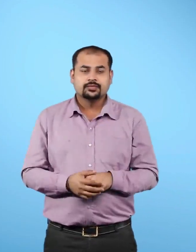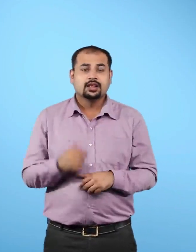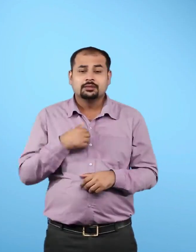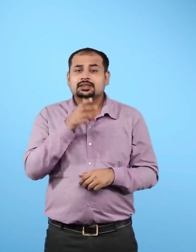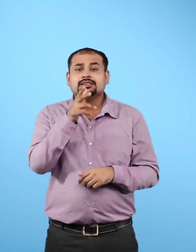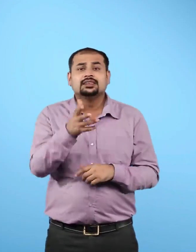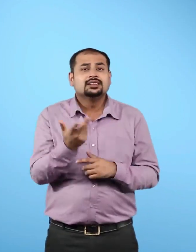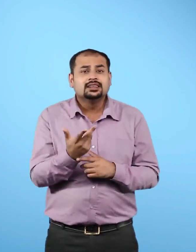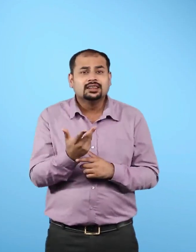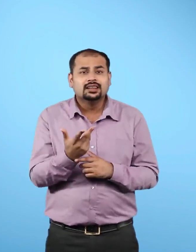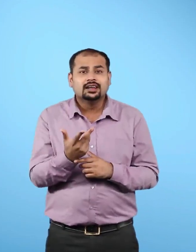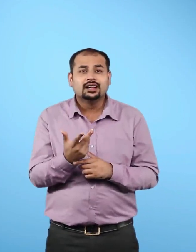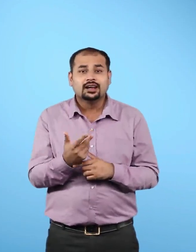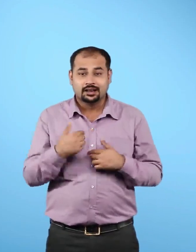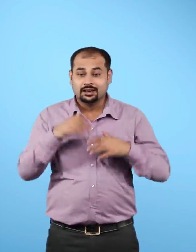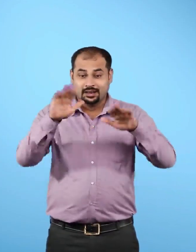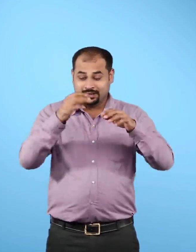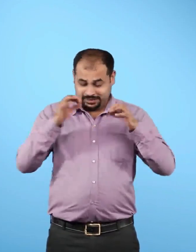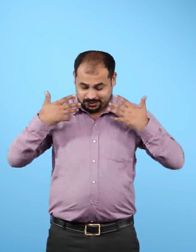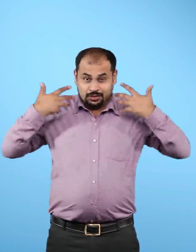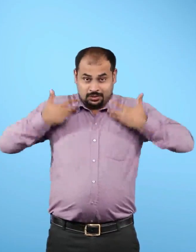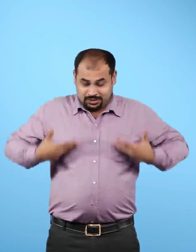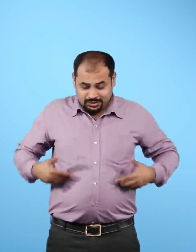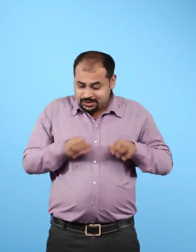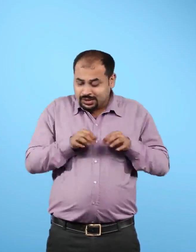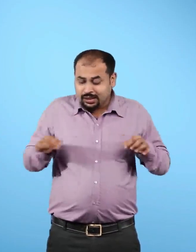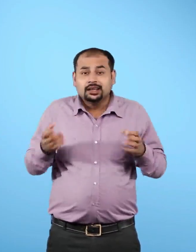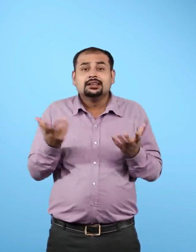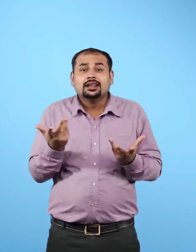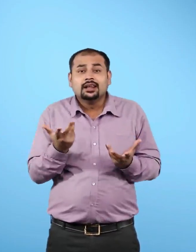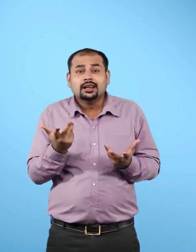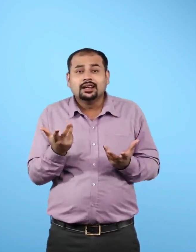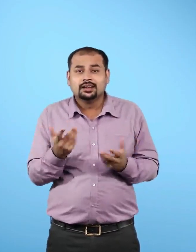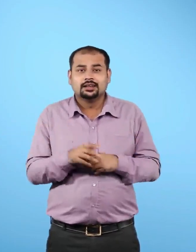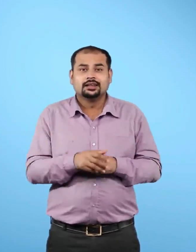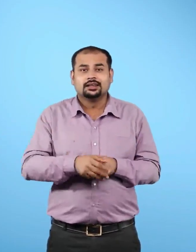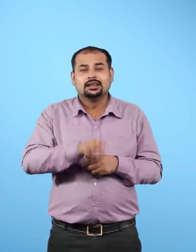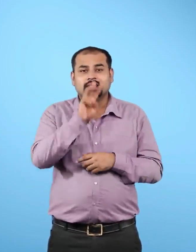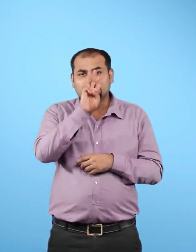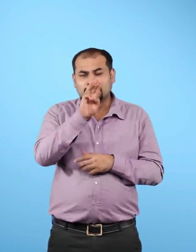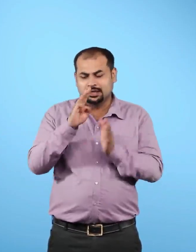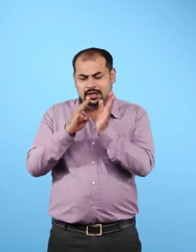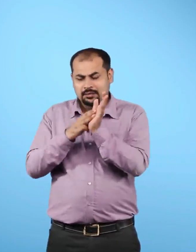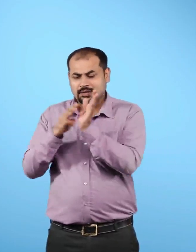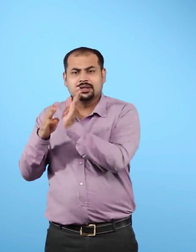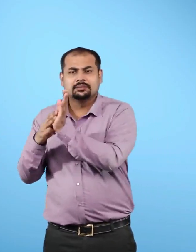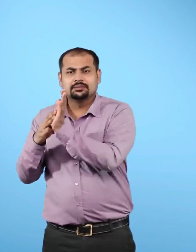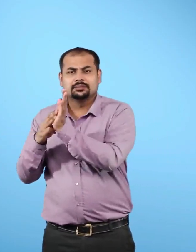and tells us, when we look at it through the lens, see, I am 3 millimeters long.